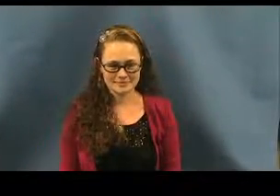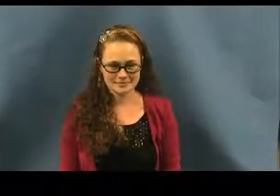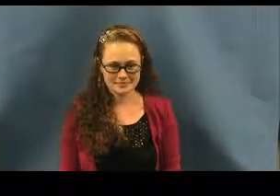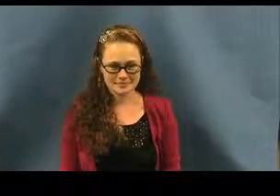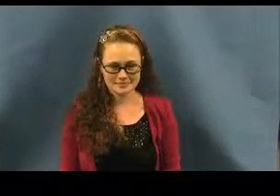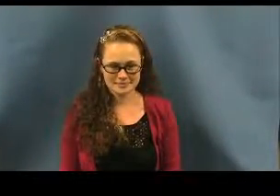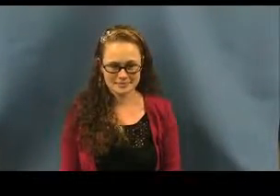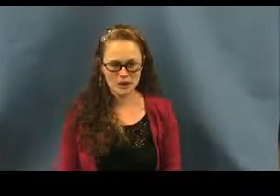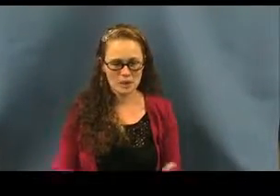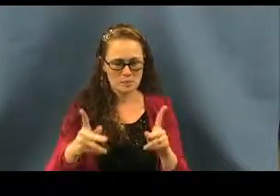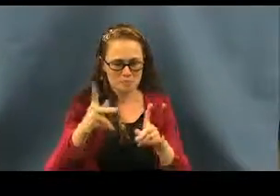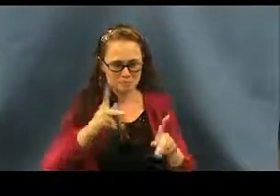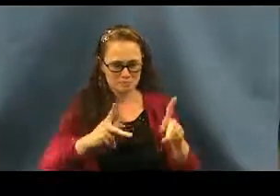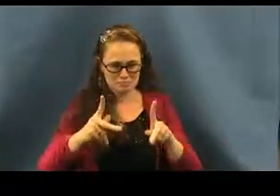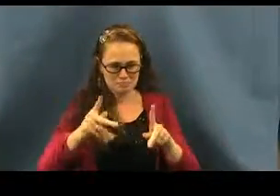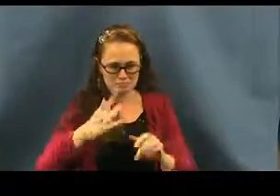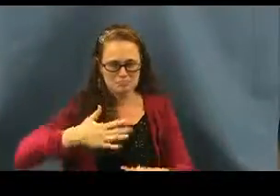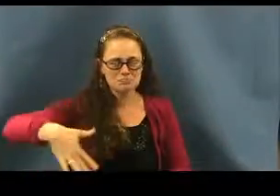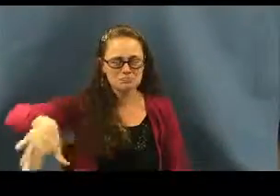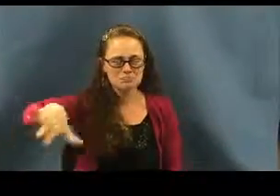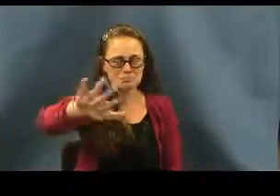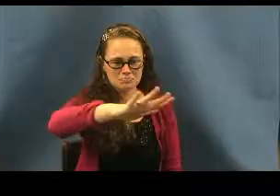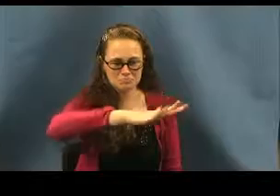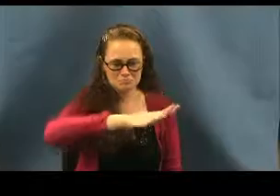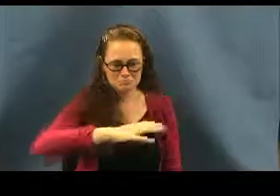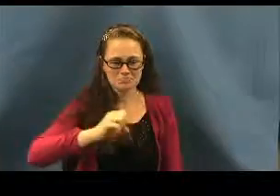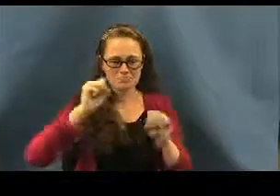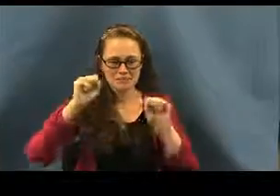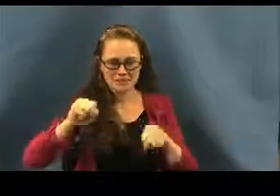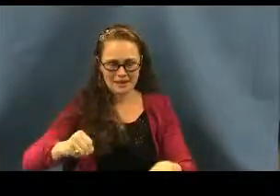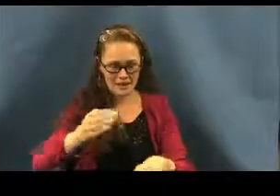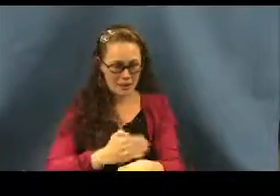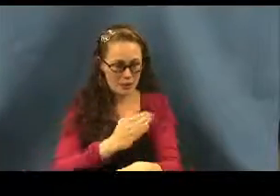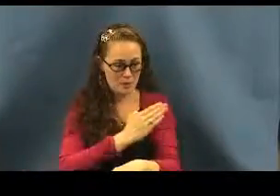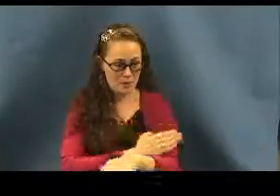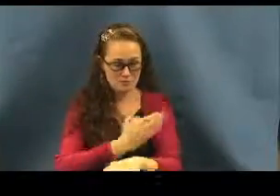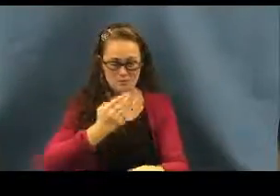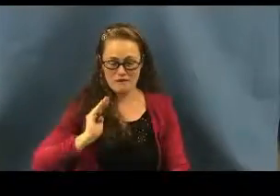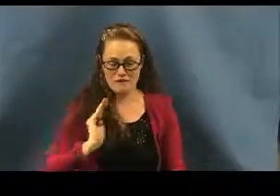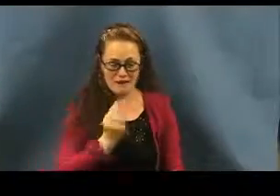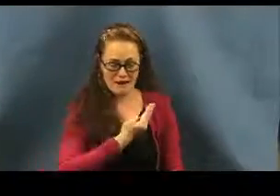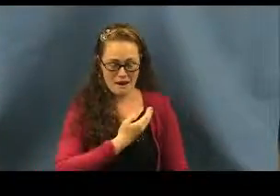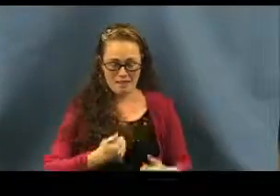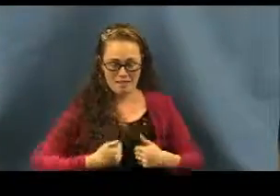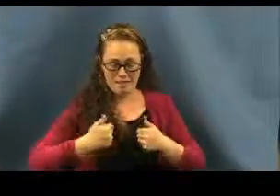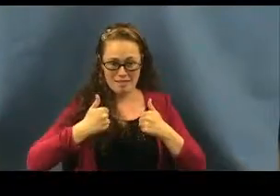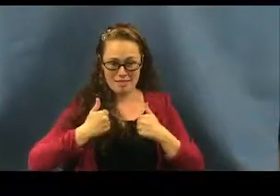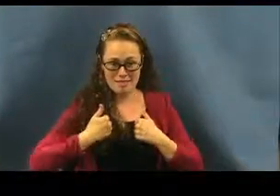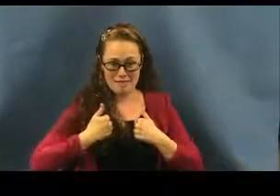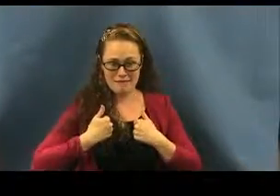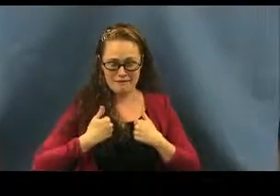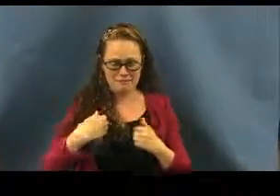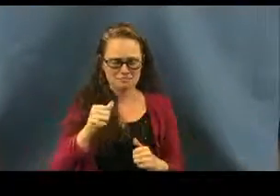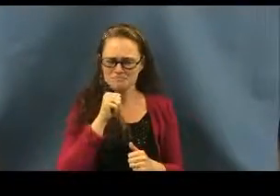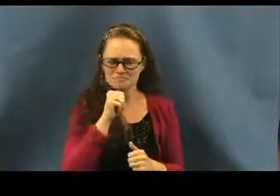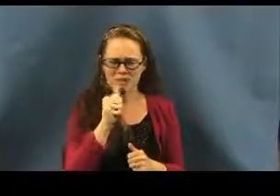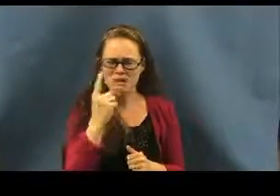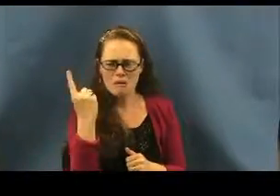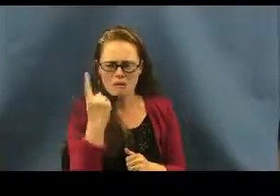people around us can help improve our lives. We don't bump into every neighbor, so a lot of wisdom never gets passed on. But